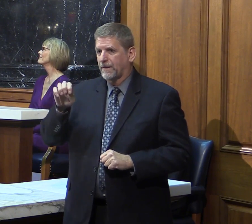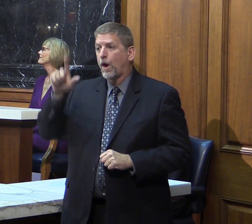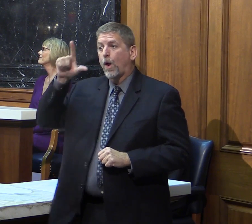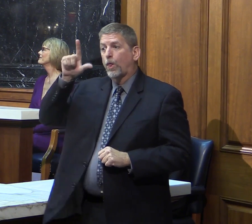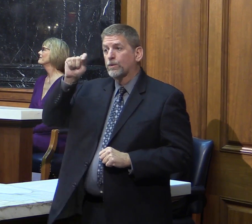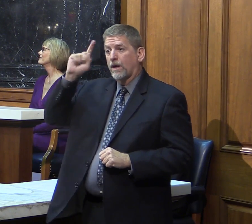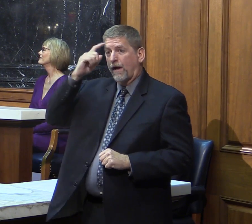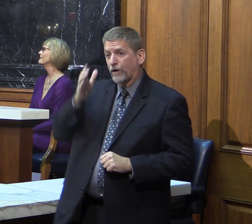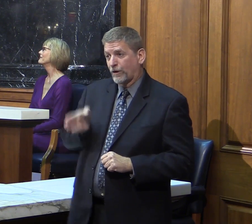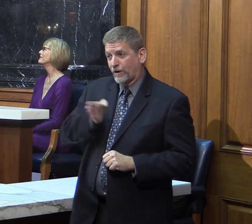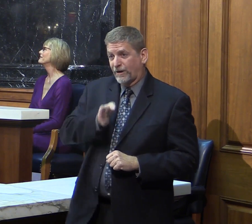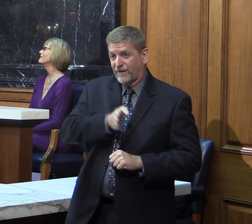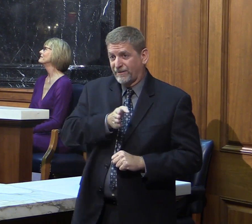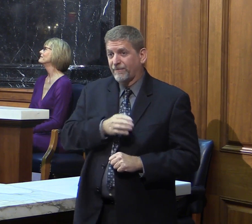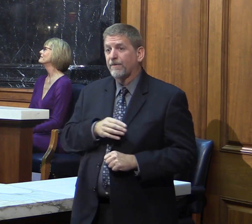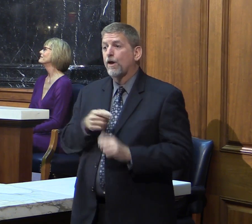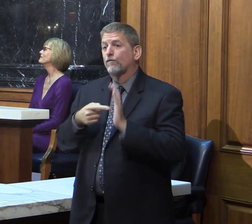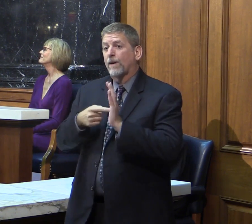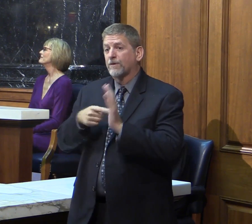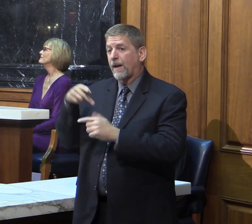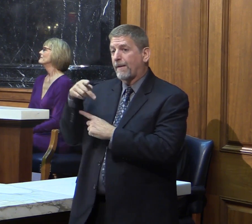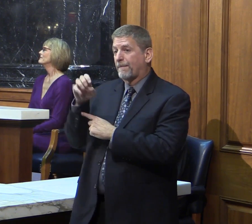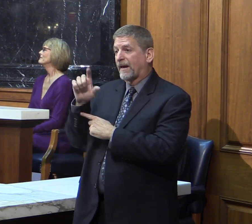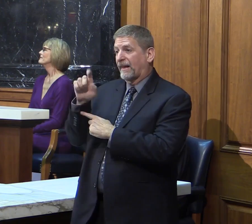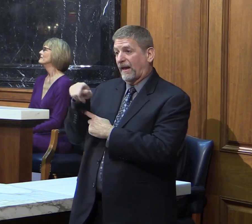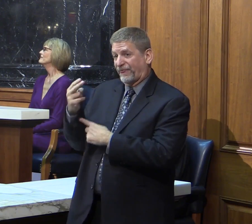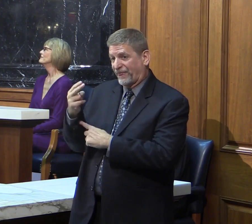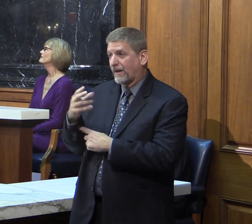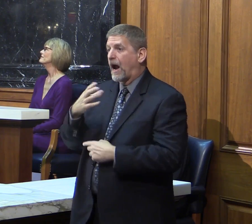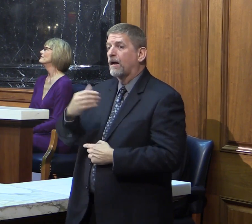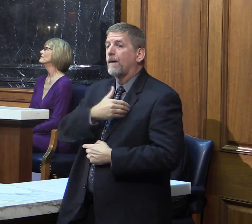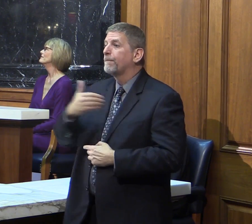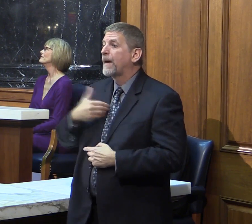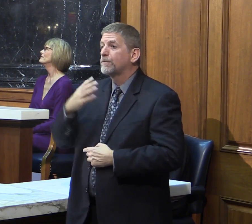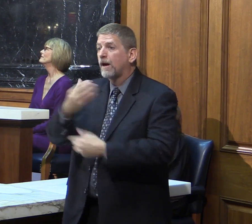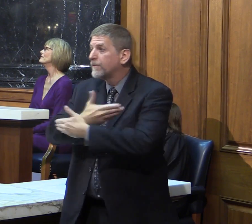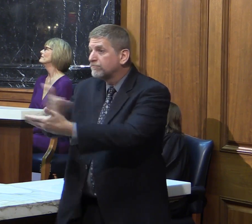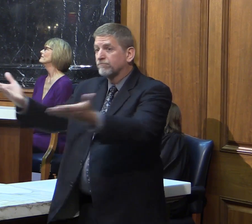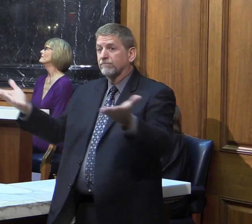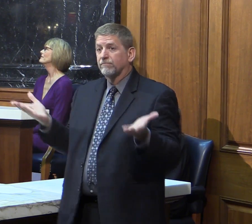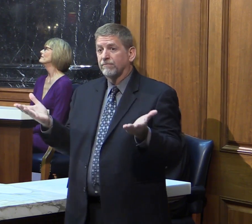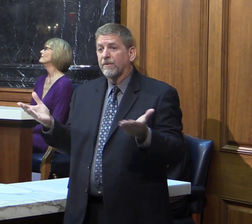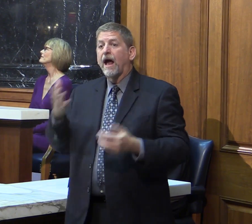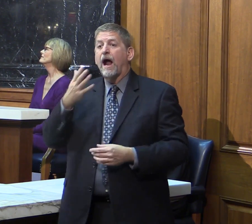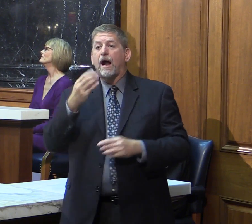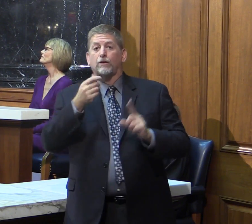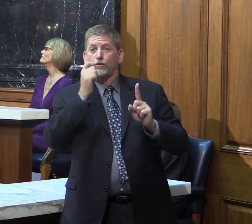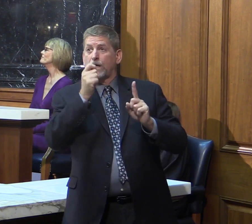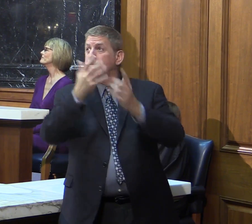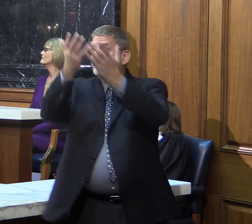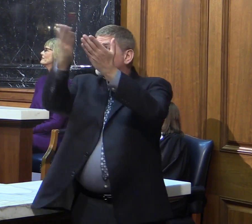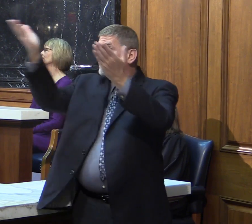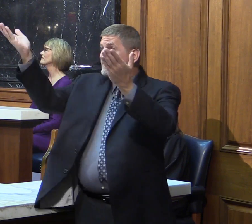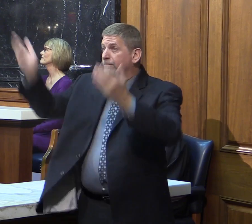Lannon, Representative Pelad, members of this assembly, and of the judiciary, my